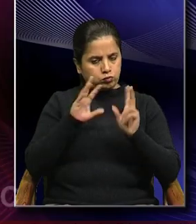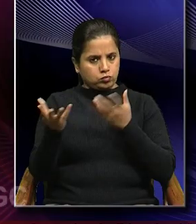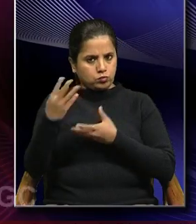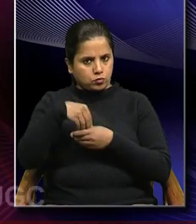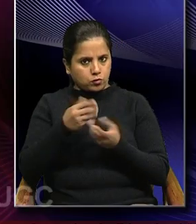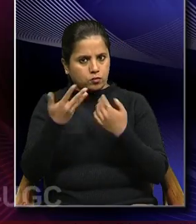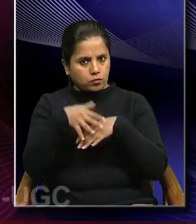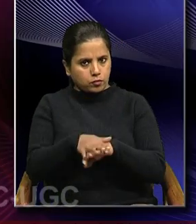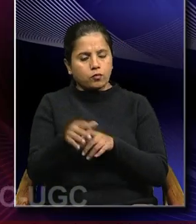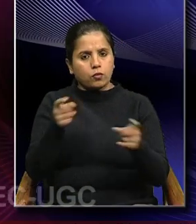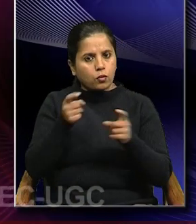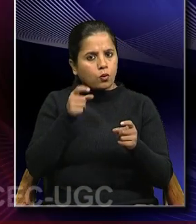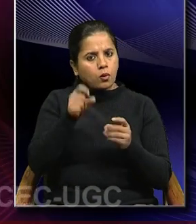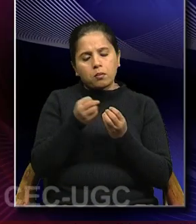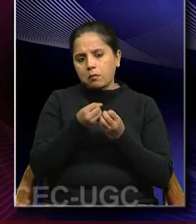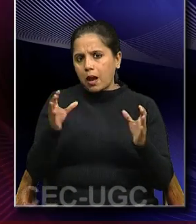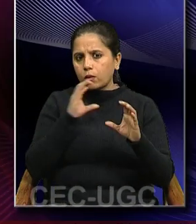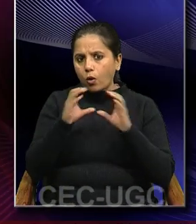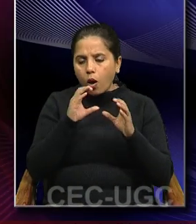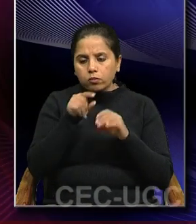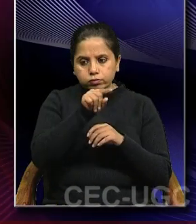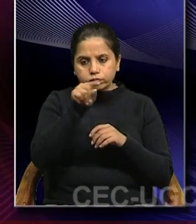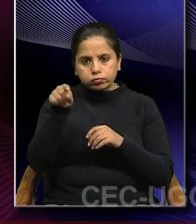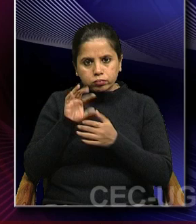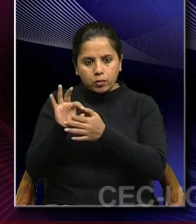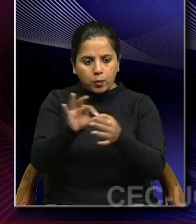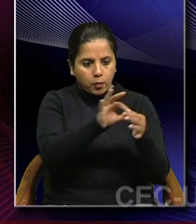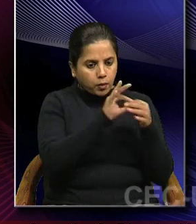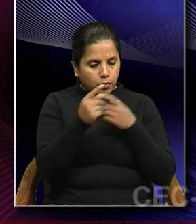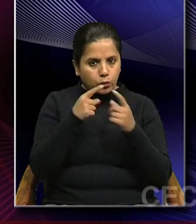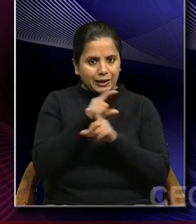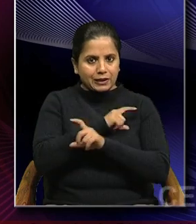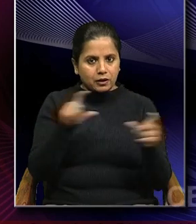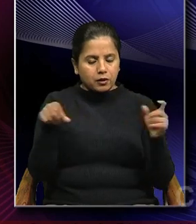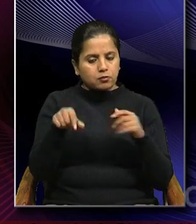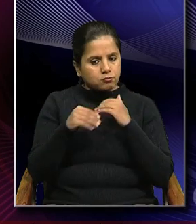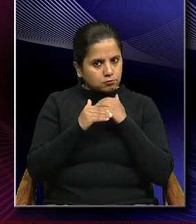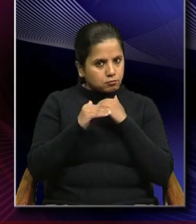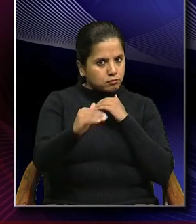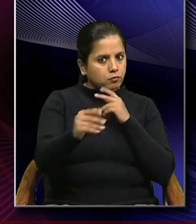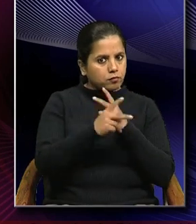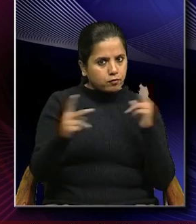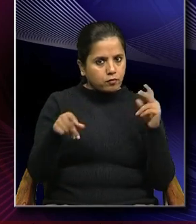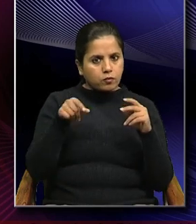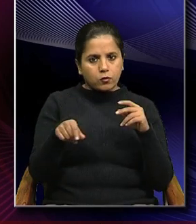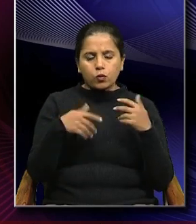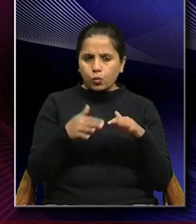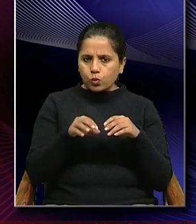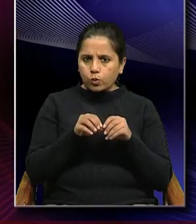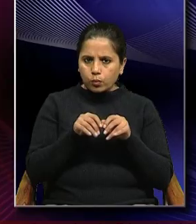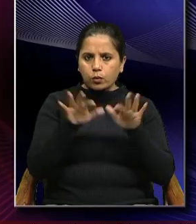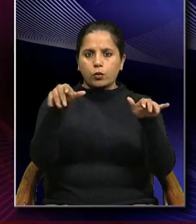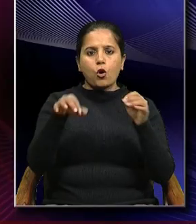and coordinating its many communication channels to deliver a clear, consistent, and compelling message